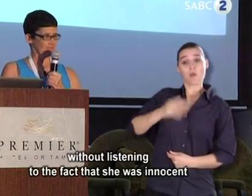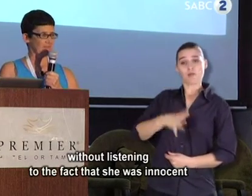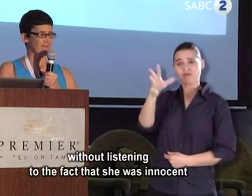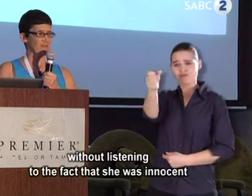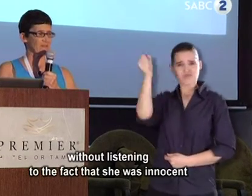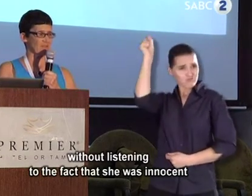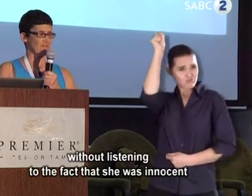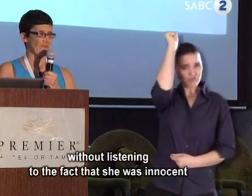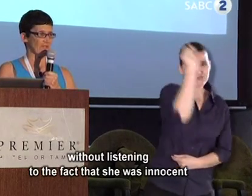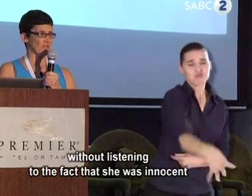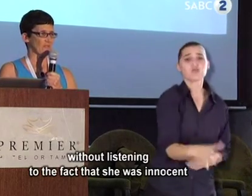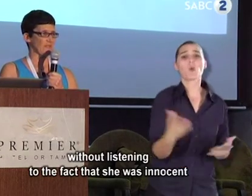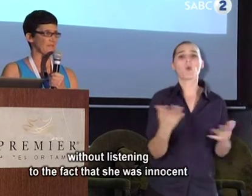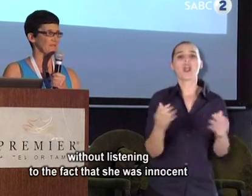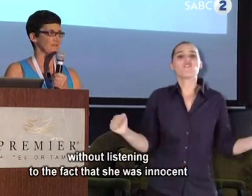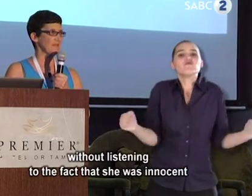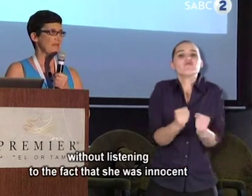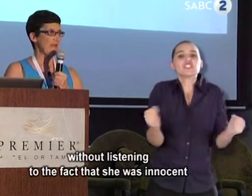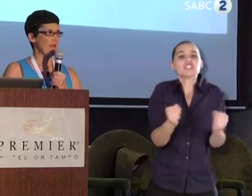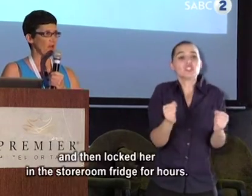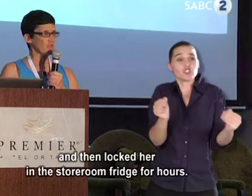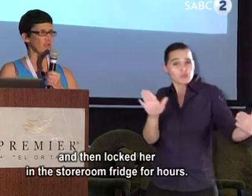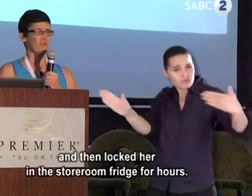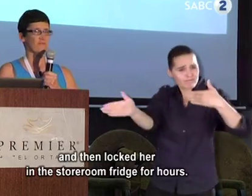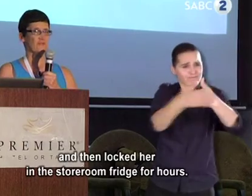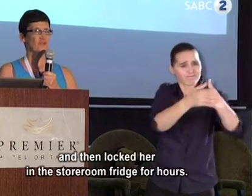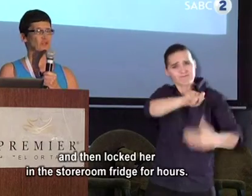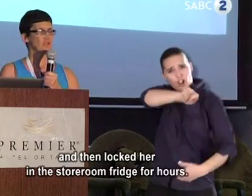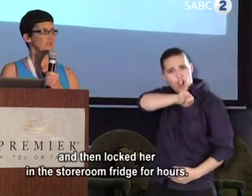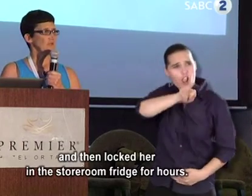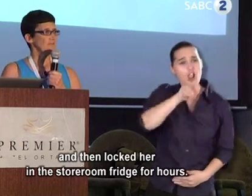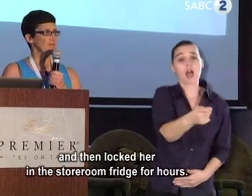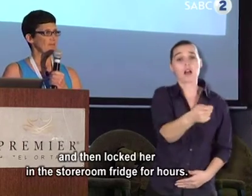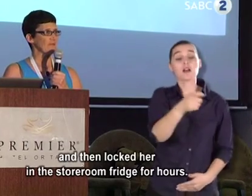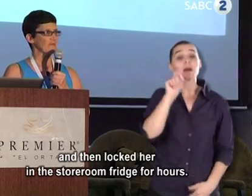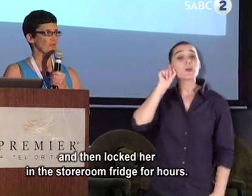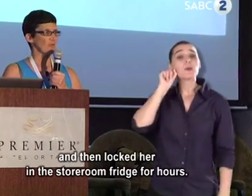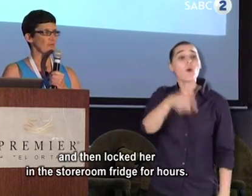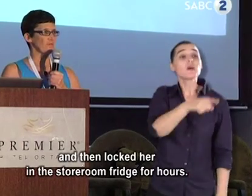didn't listen to the fact that she was innocent and locked her in the fridge,